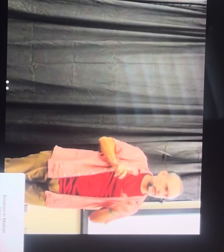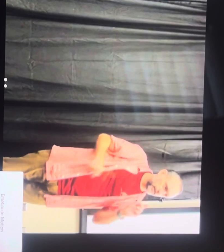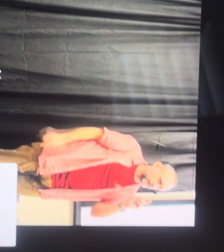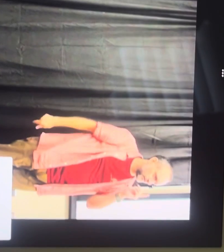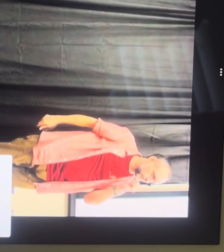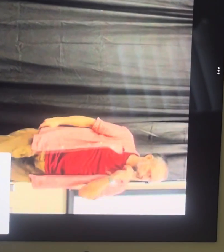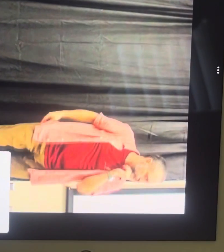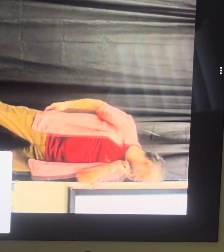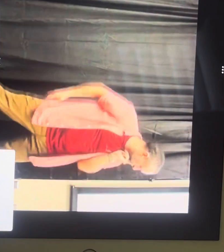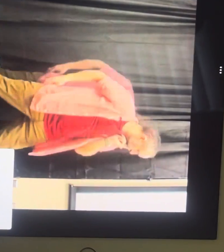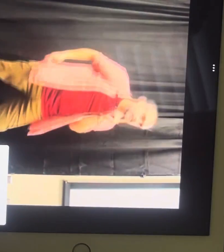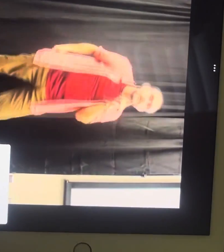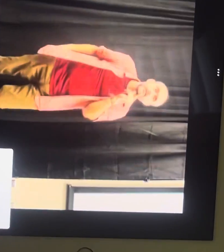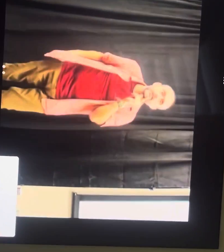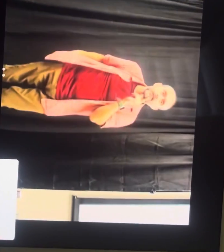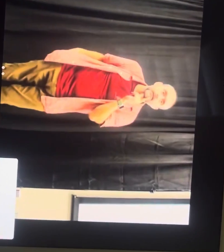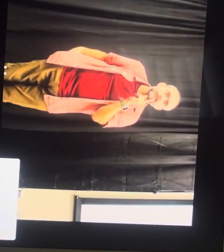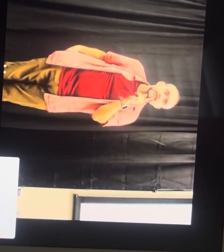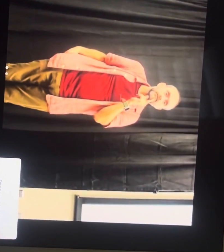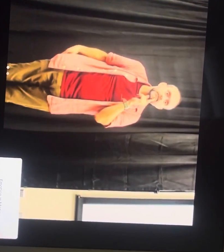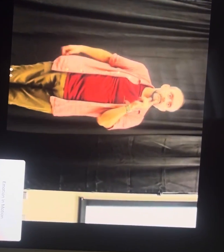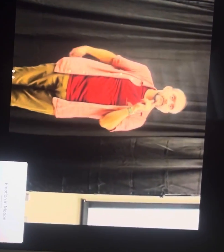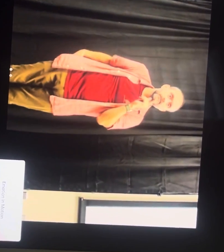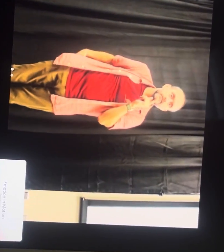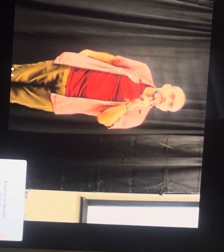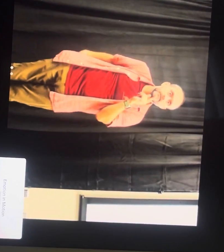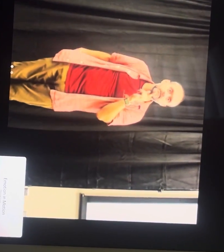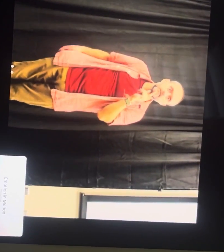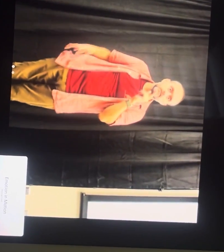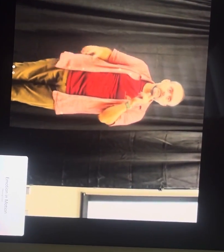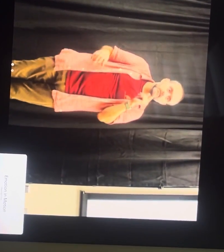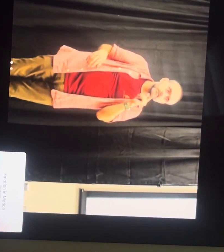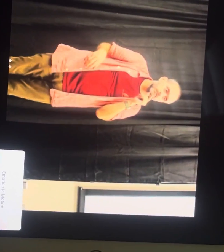I try to be careful with the Zoom people on camera.